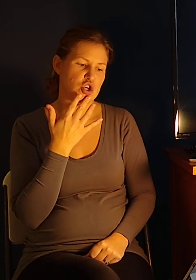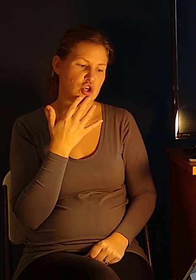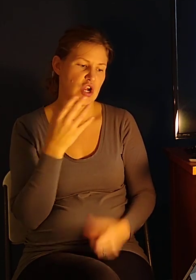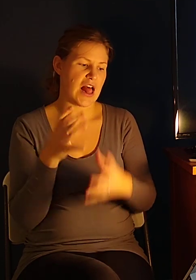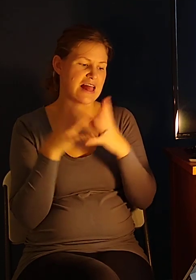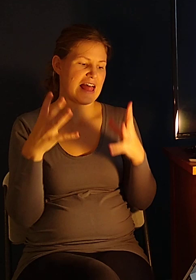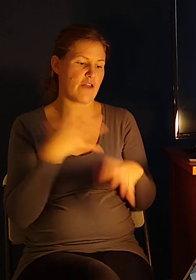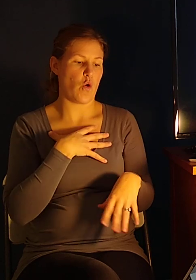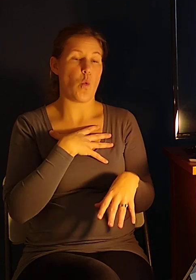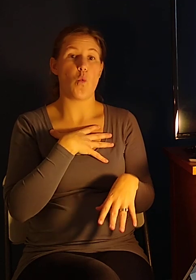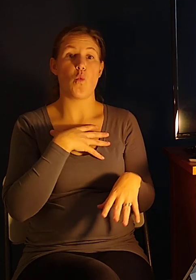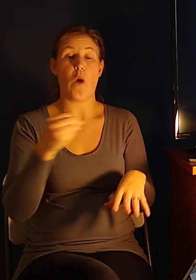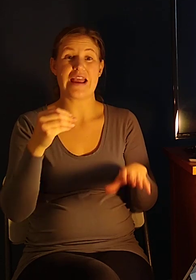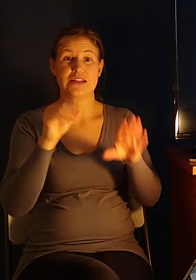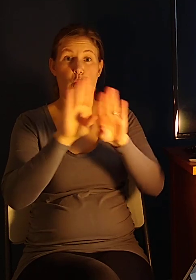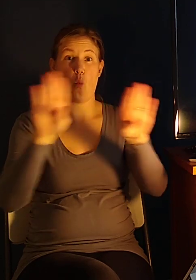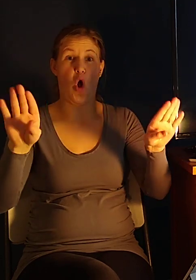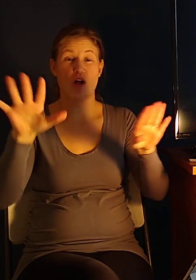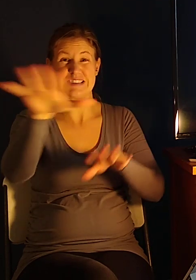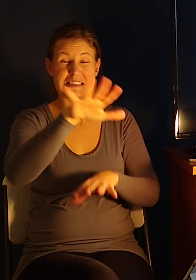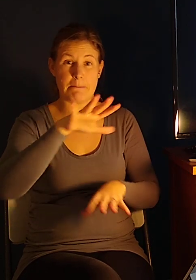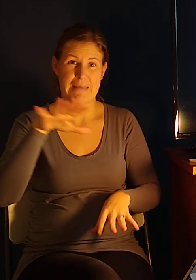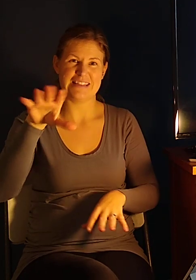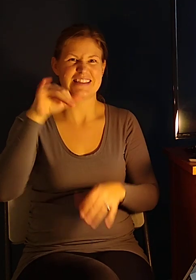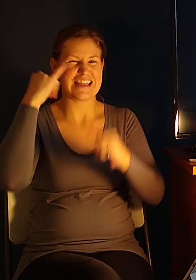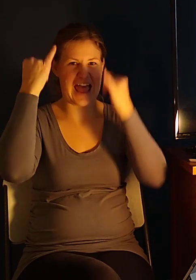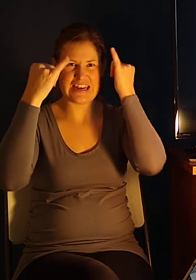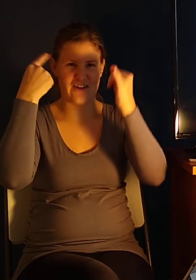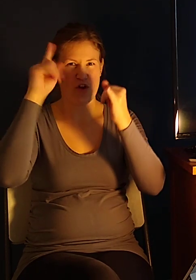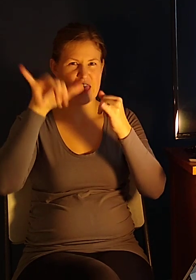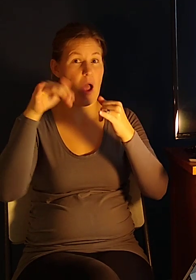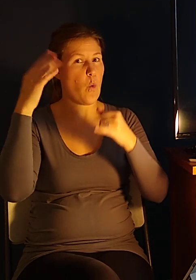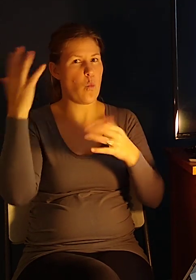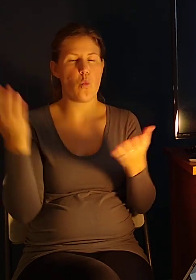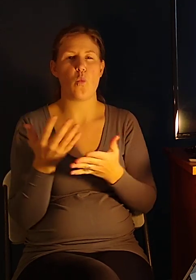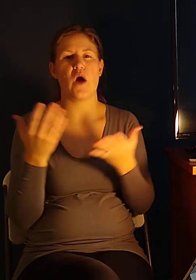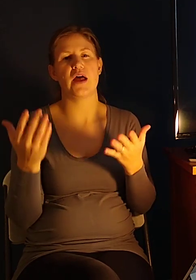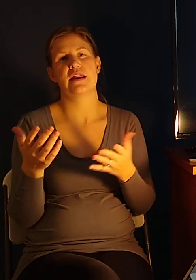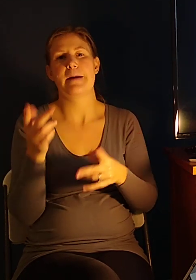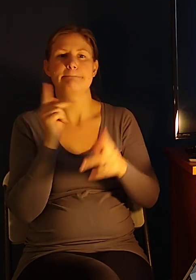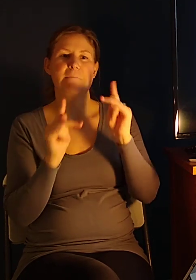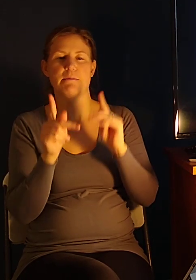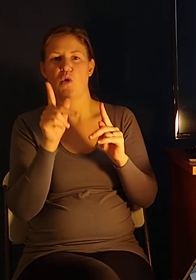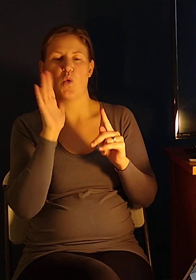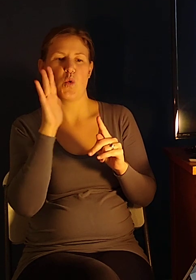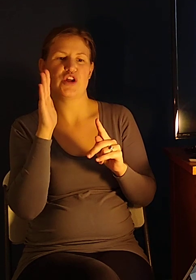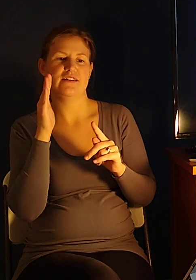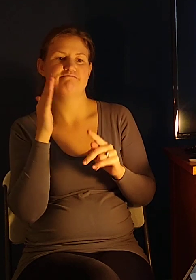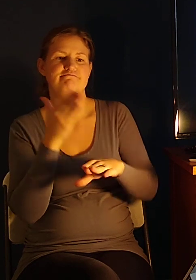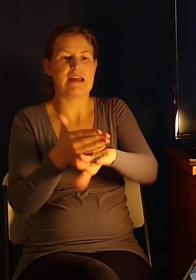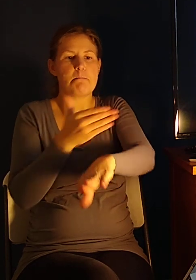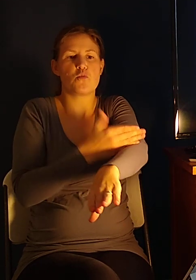wall spaces. And this idea is that, the people would, enhance the space.